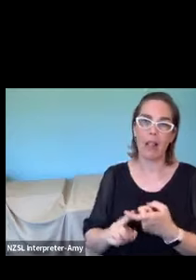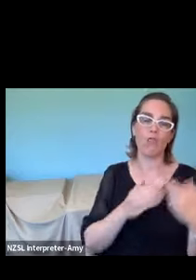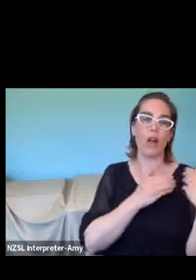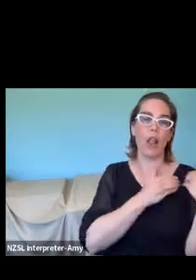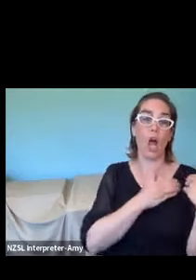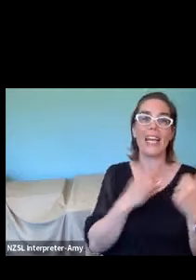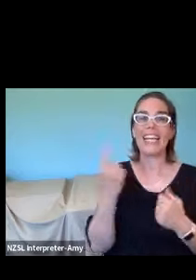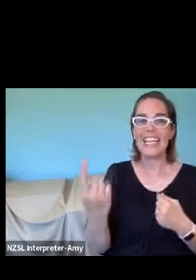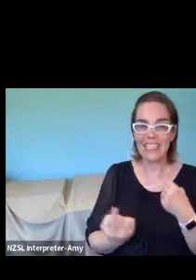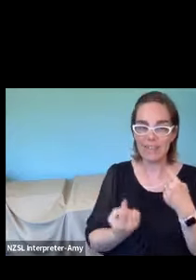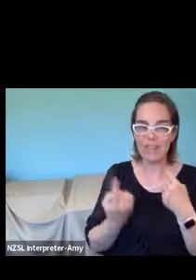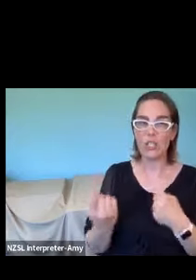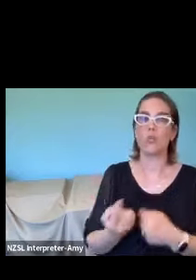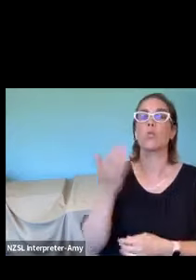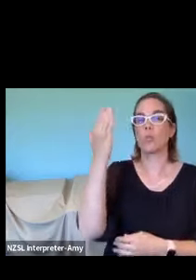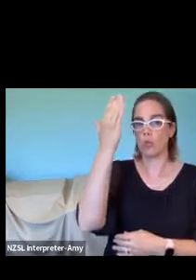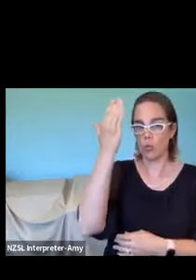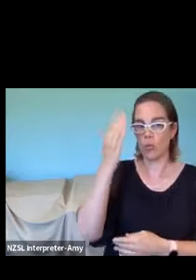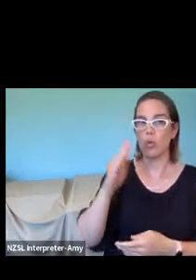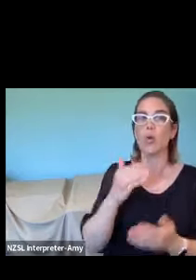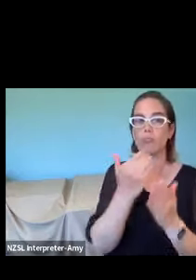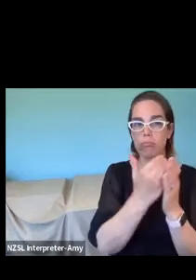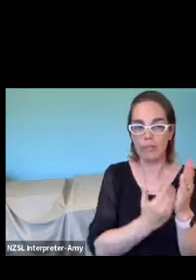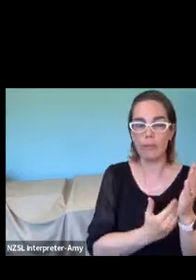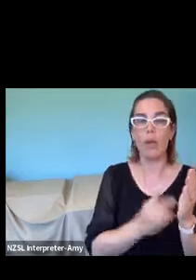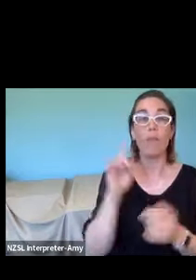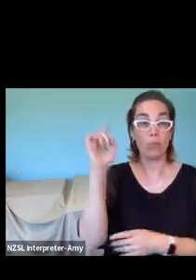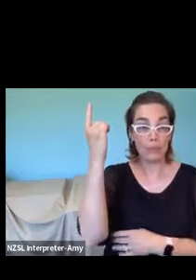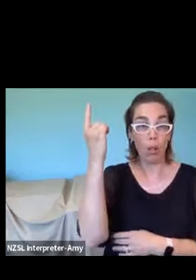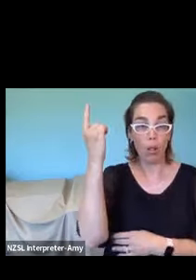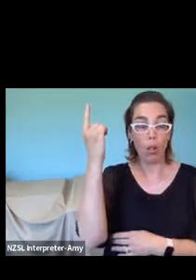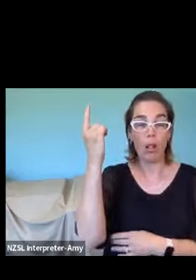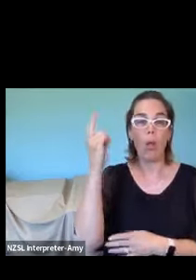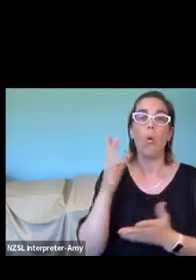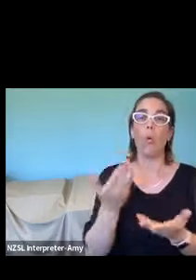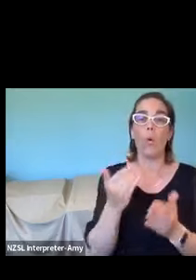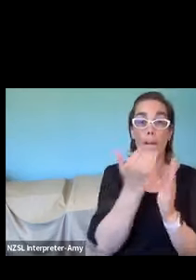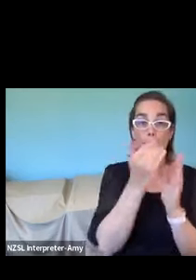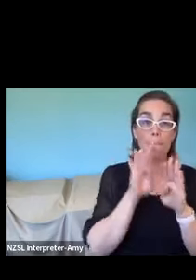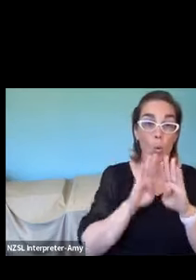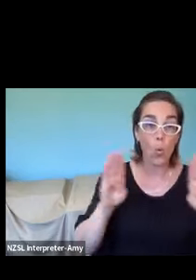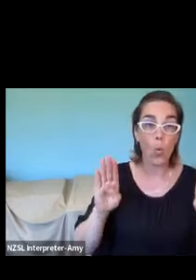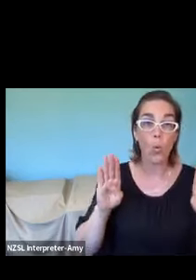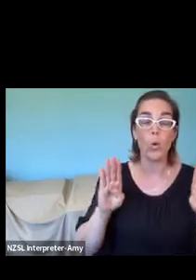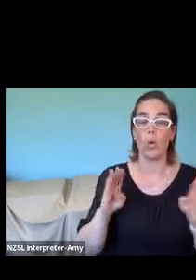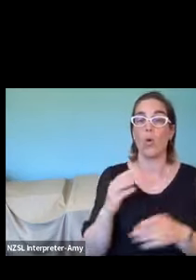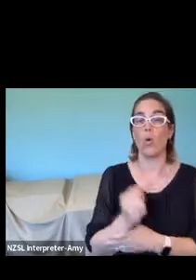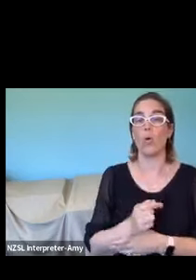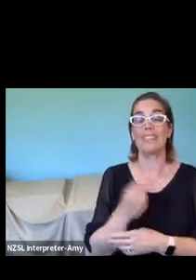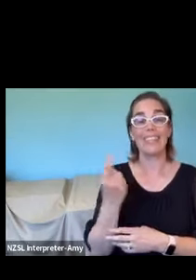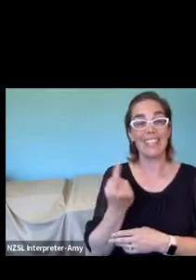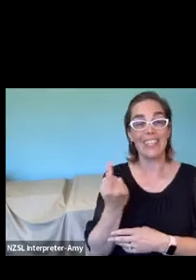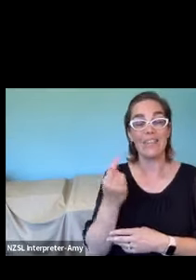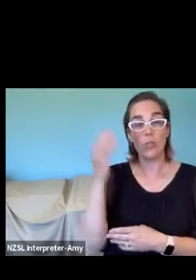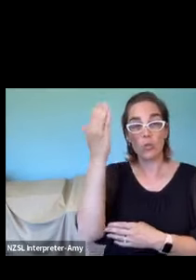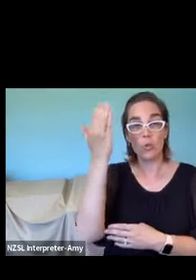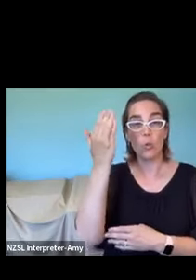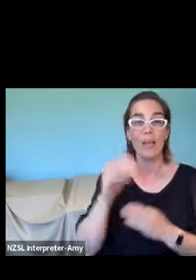individual school principals, individual school boards, individual school leadership teams being